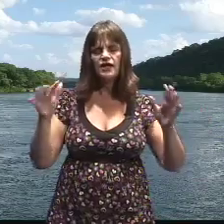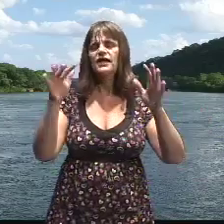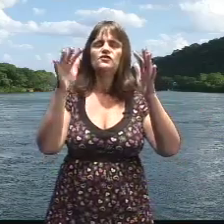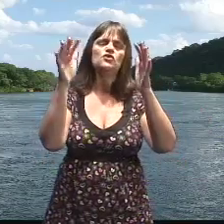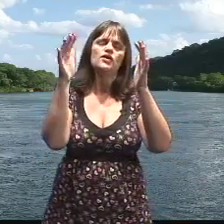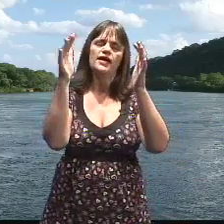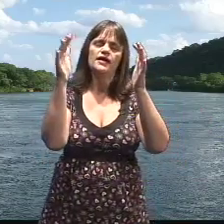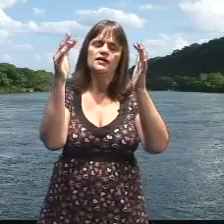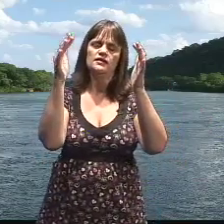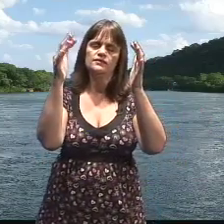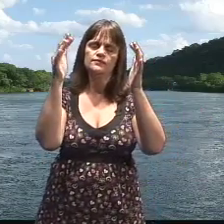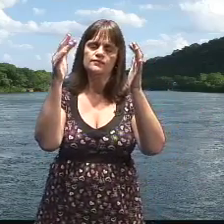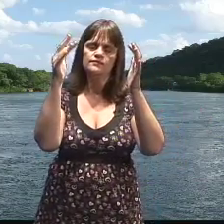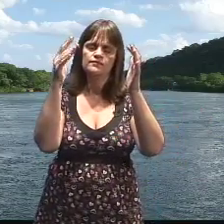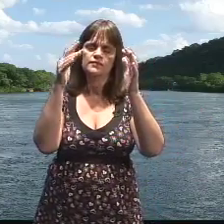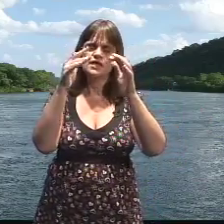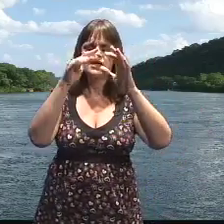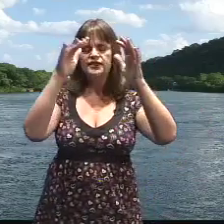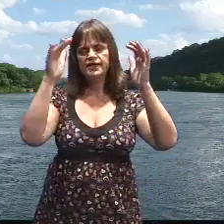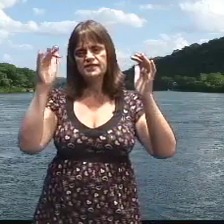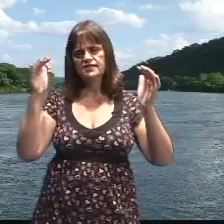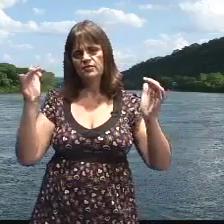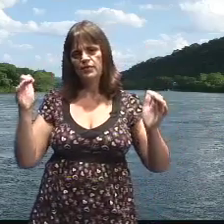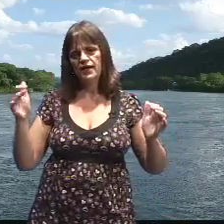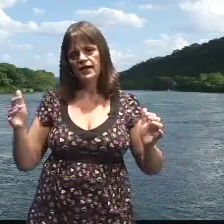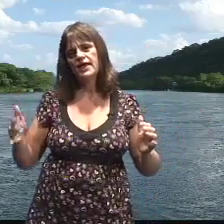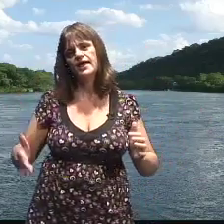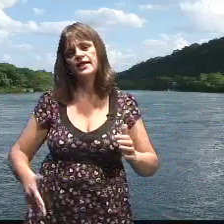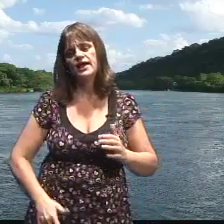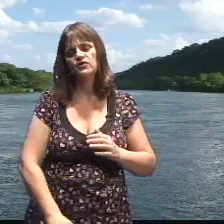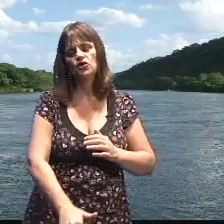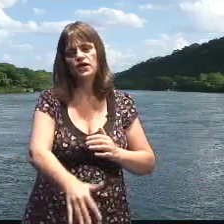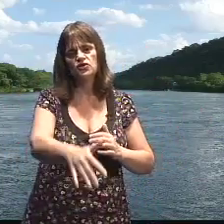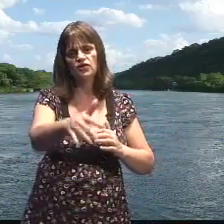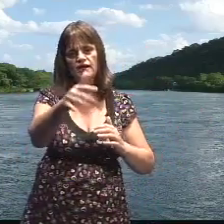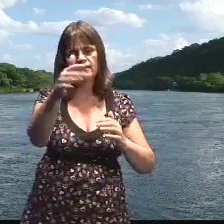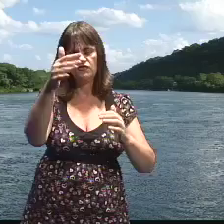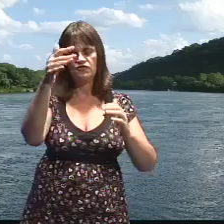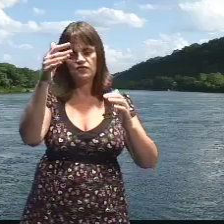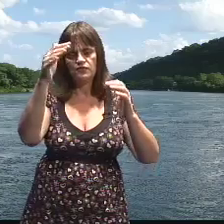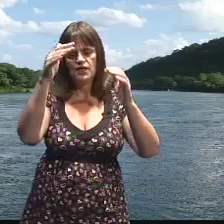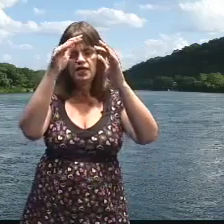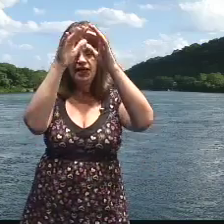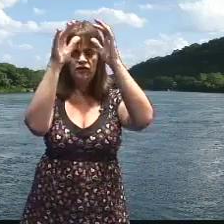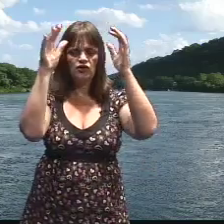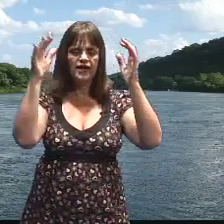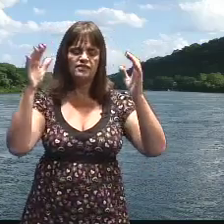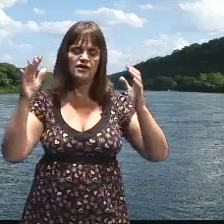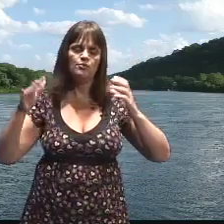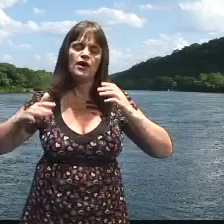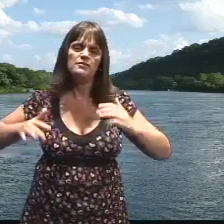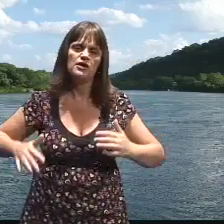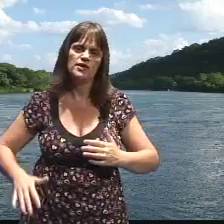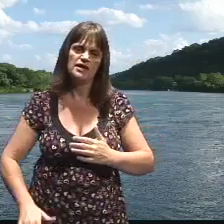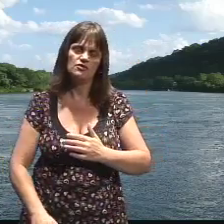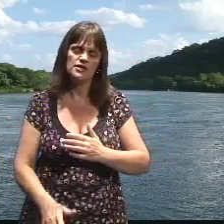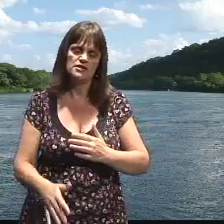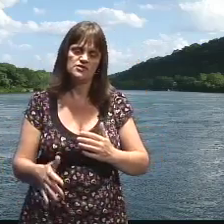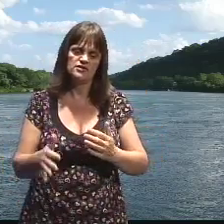If you can take a step back and have a look at your life, and look at the primary areas that